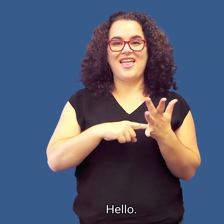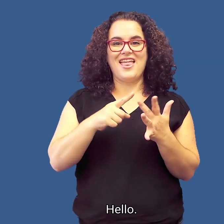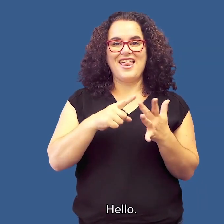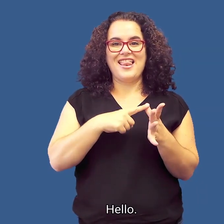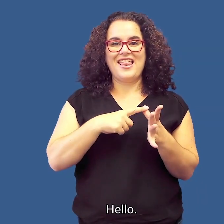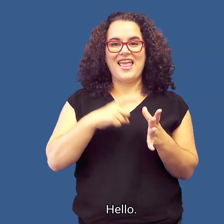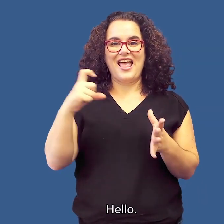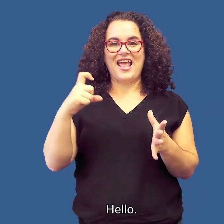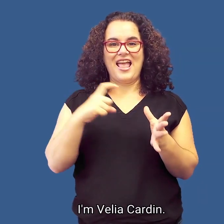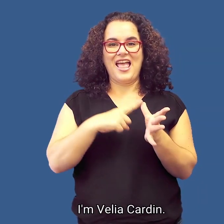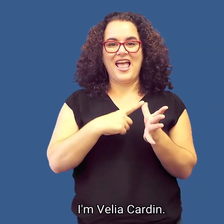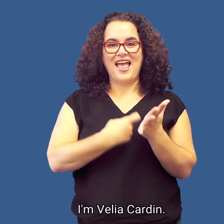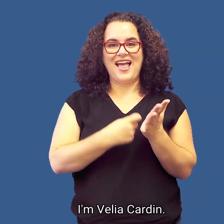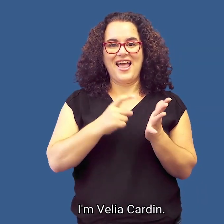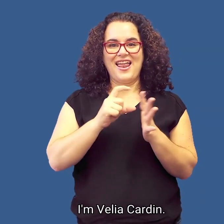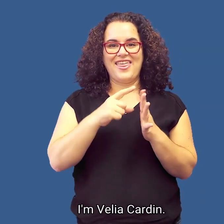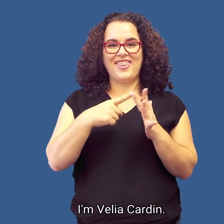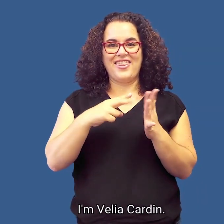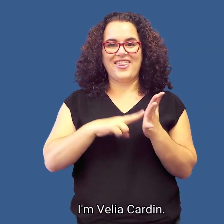Hello, I'm Velia Cardin.